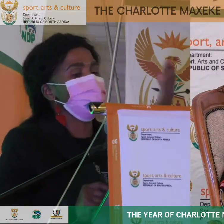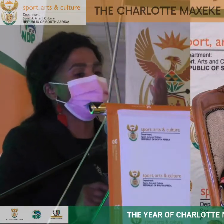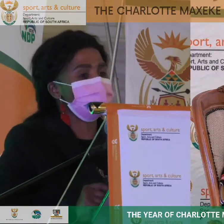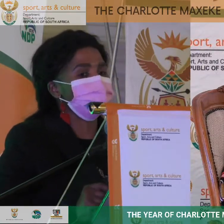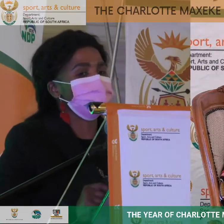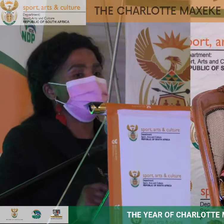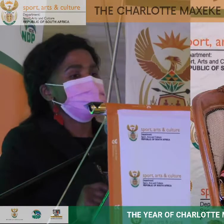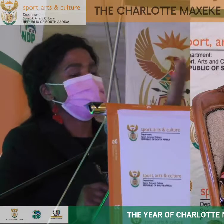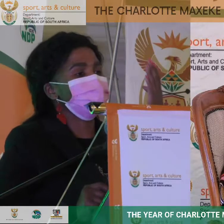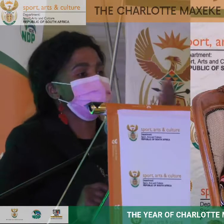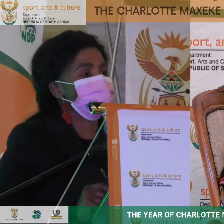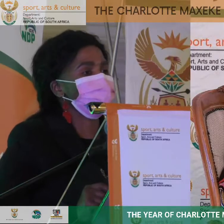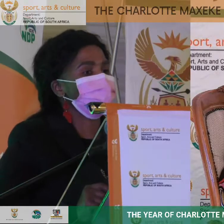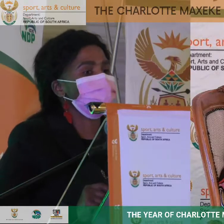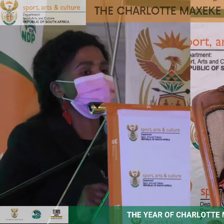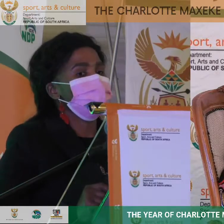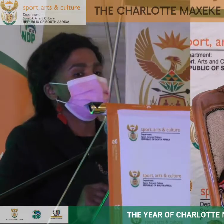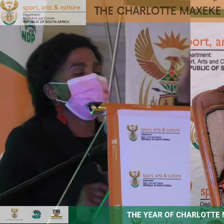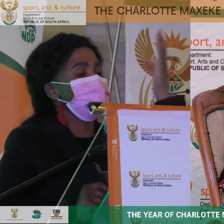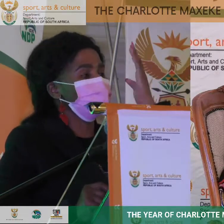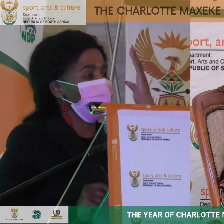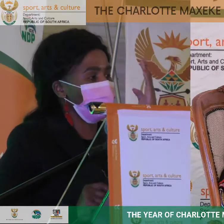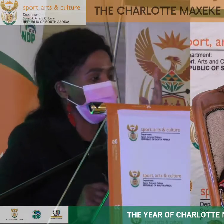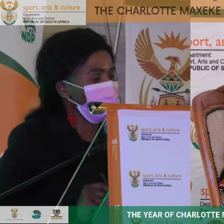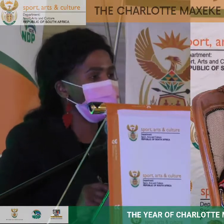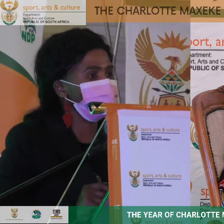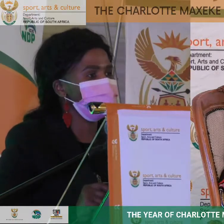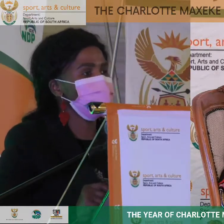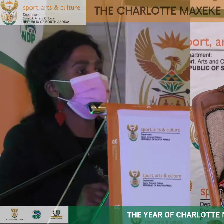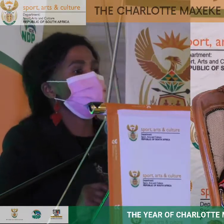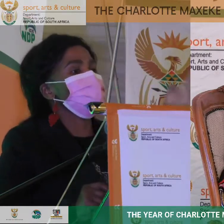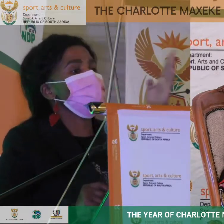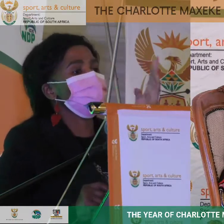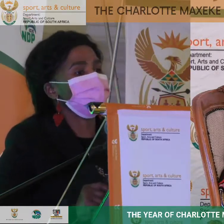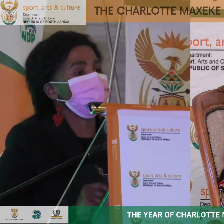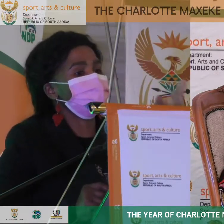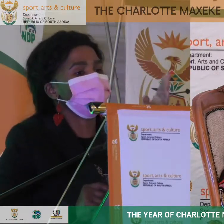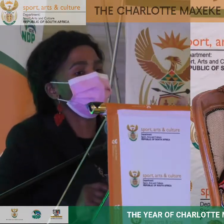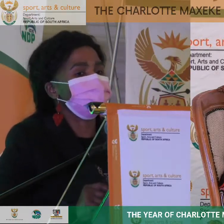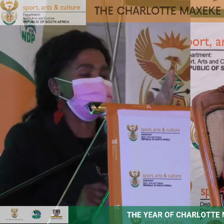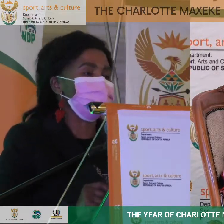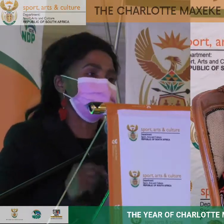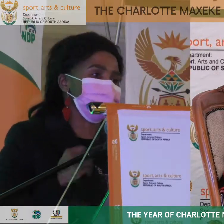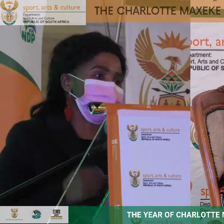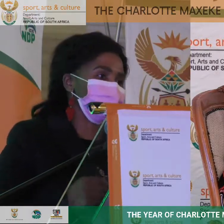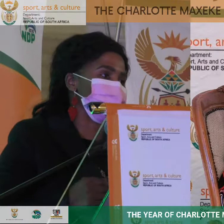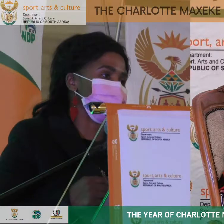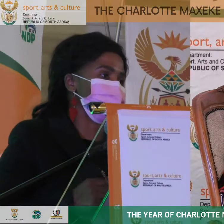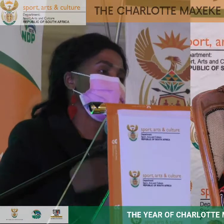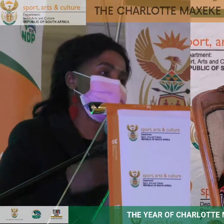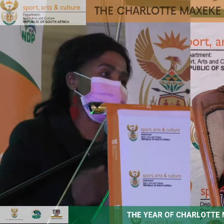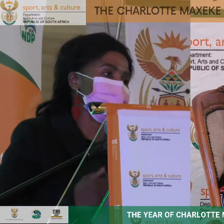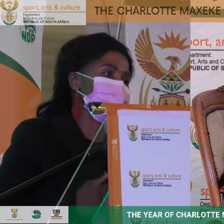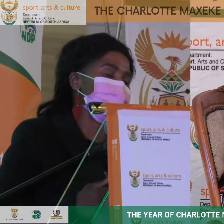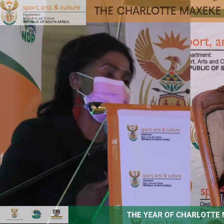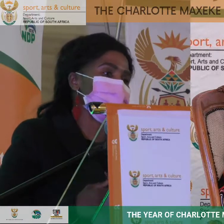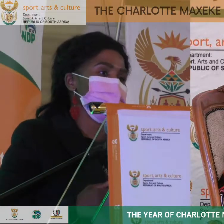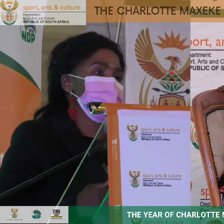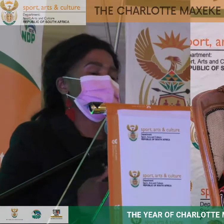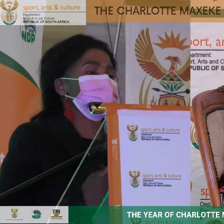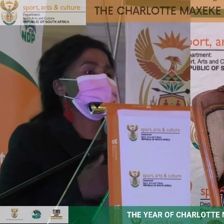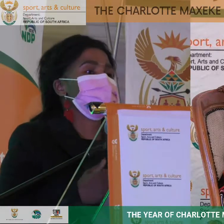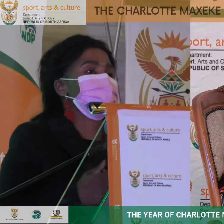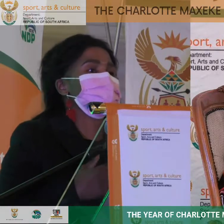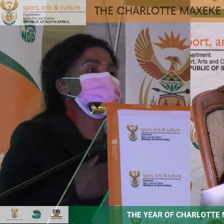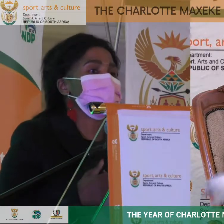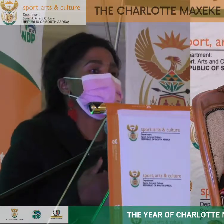ube yi-MPL ube yi-MP kube ngona ke ngoku uzoba kwi-executive ungatakataki because ke wajamba